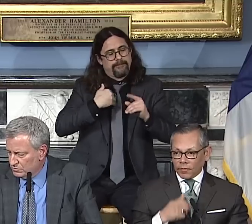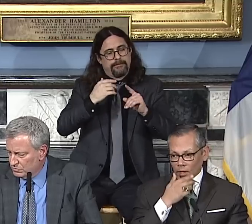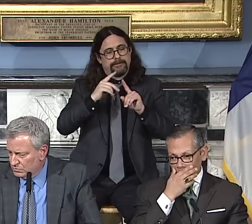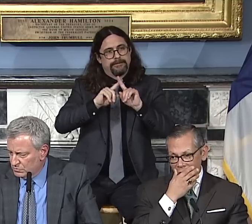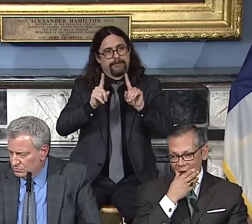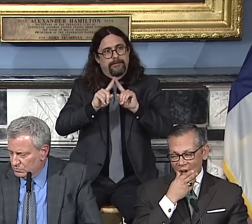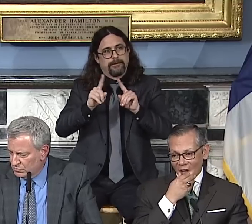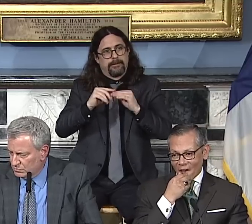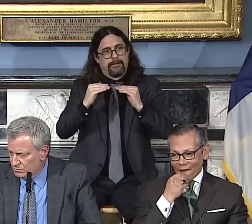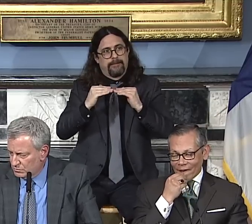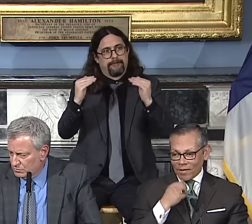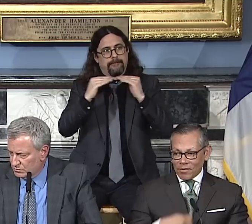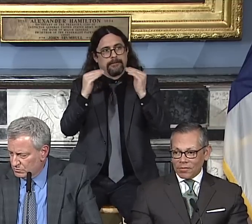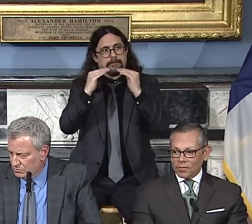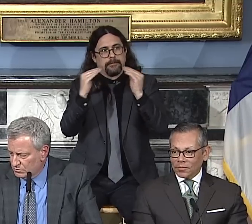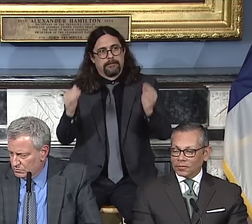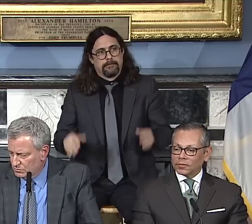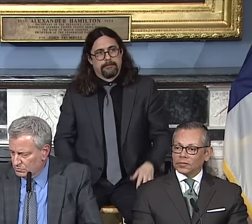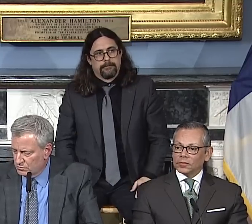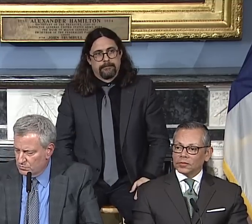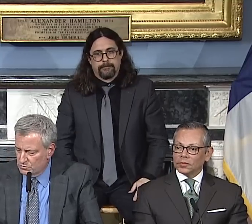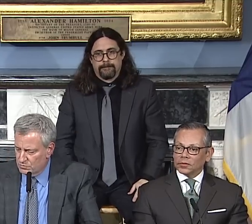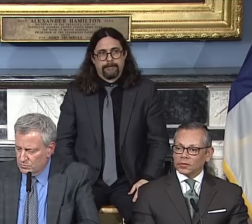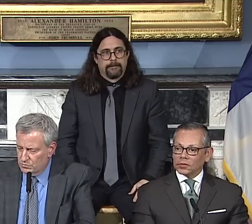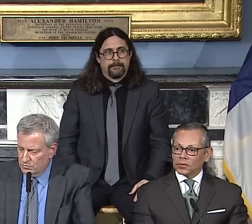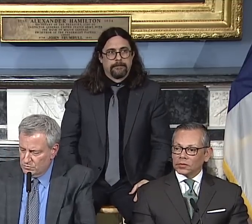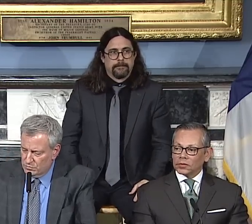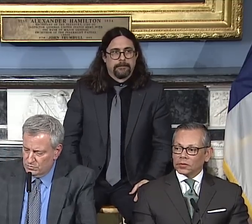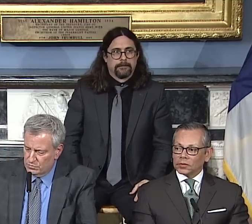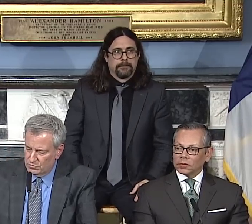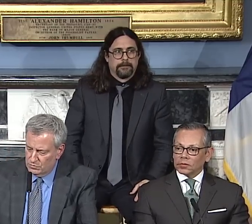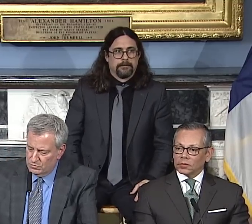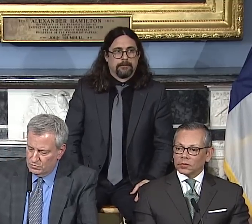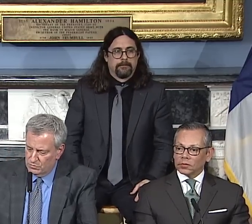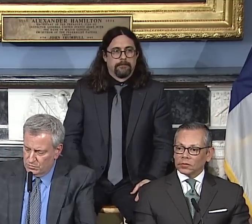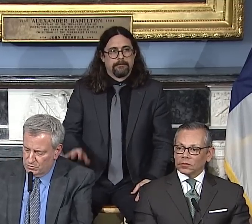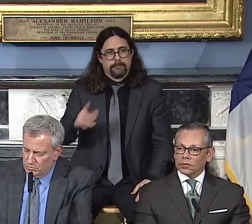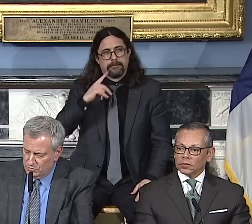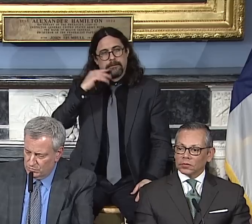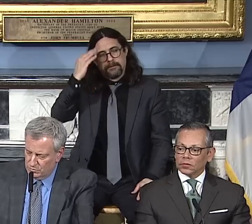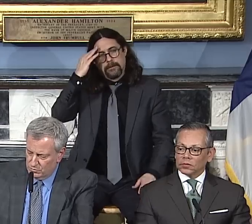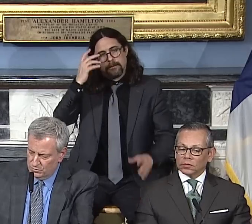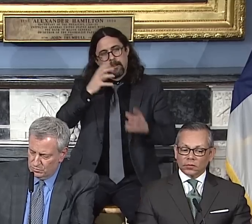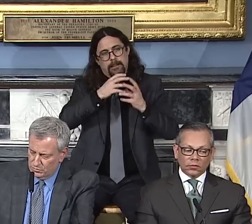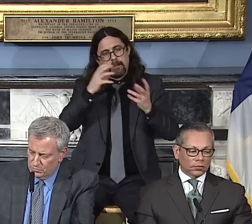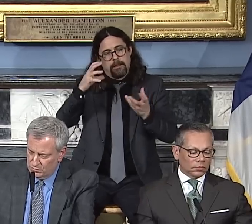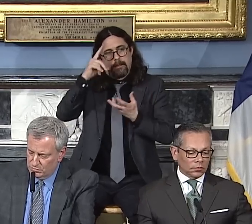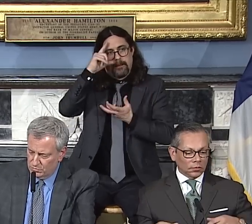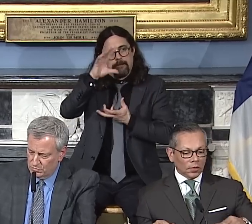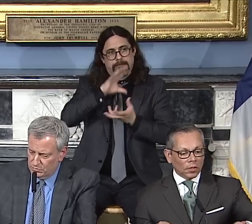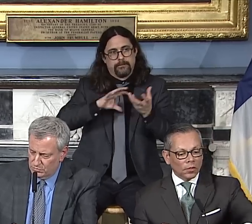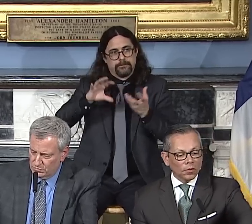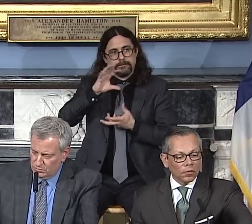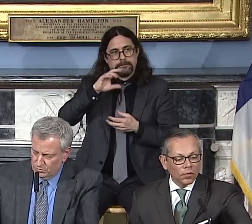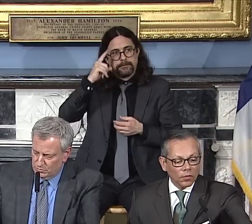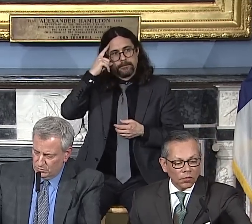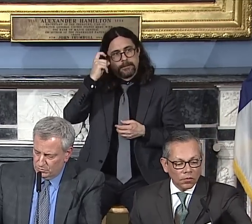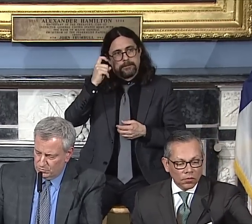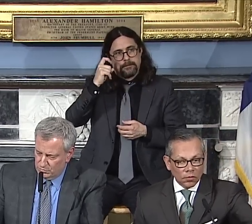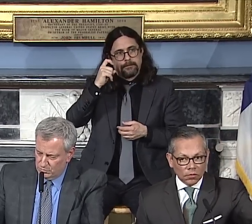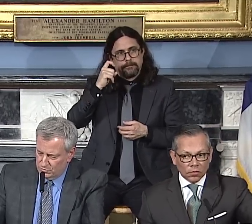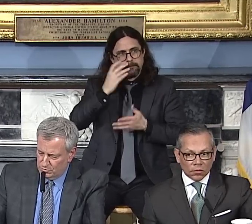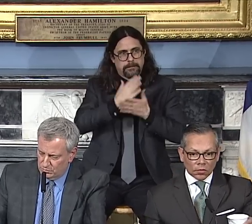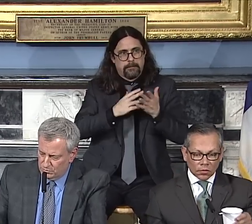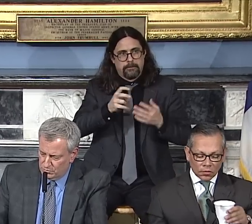at the very beginning there was certainly a lot of confusion. Some of it was because of the strict criteria that the CDC had